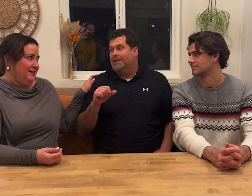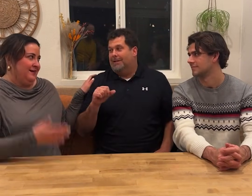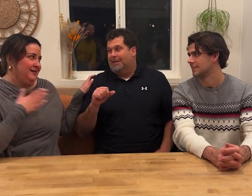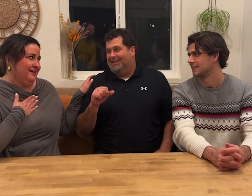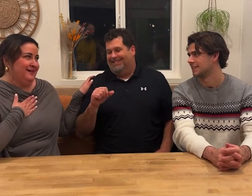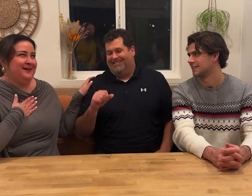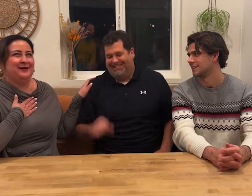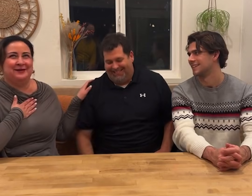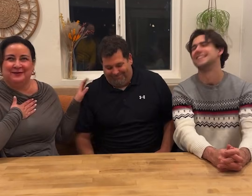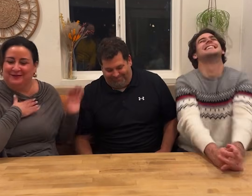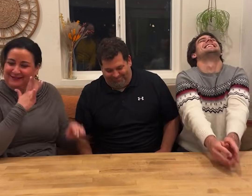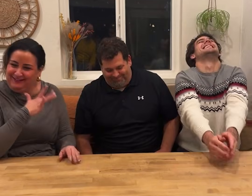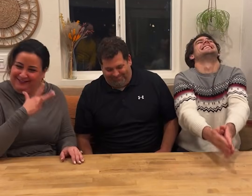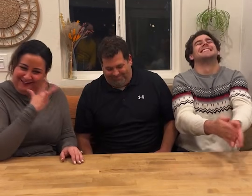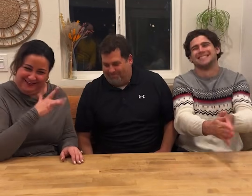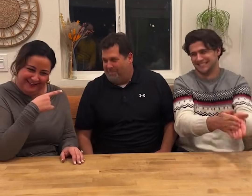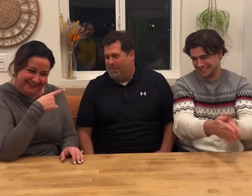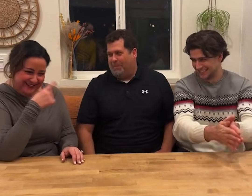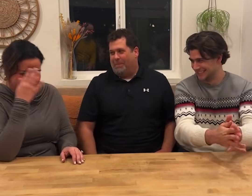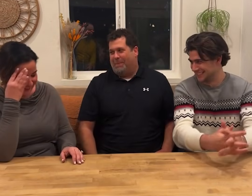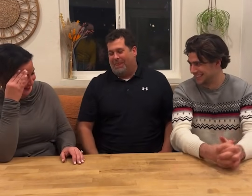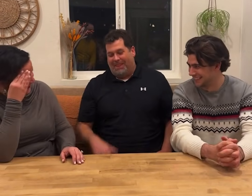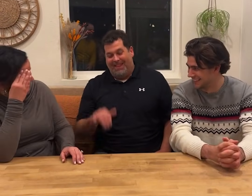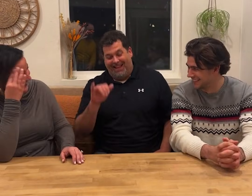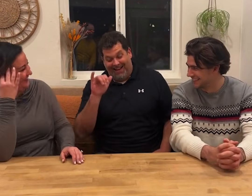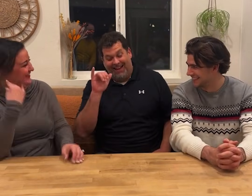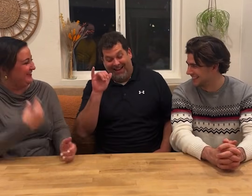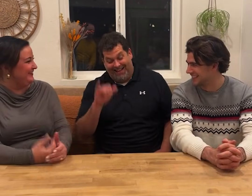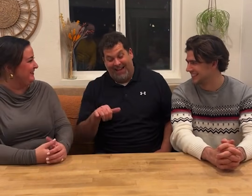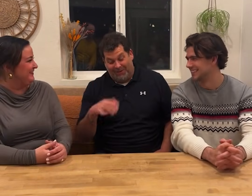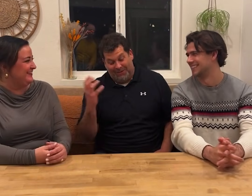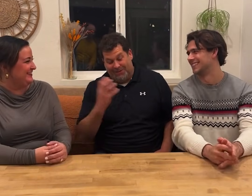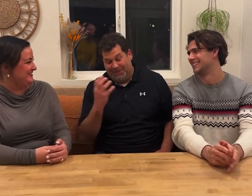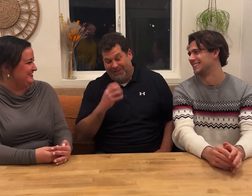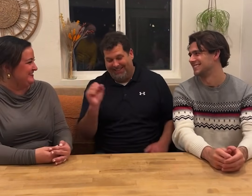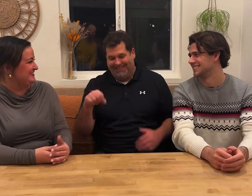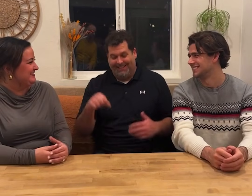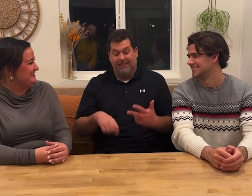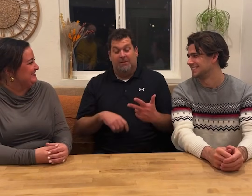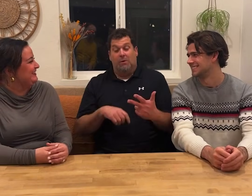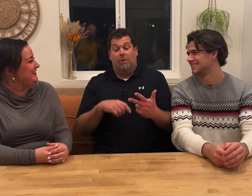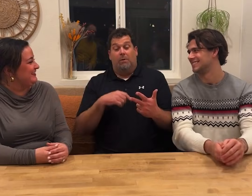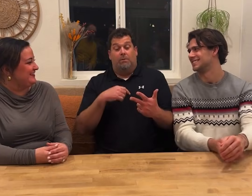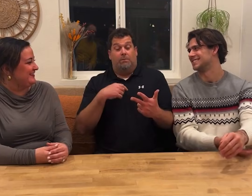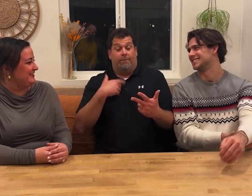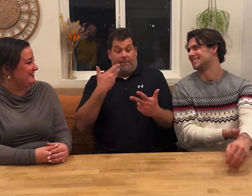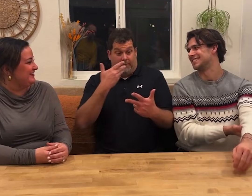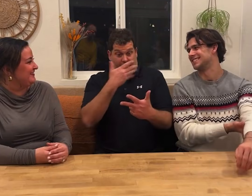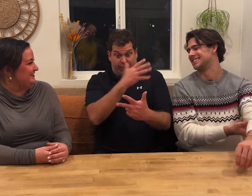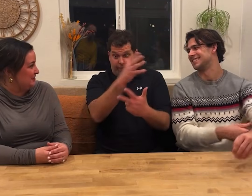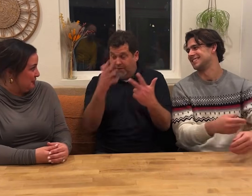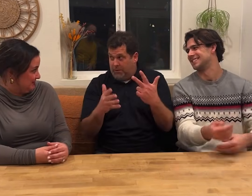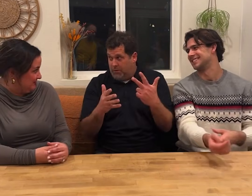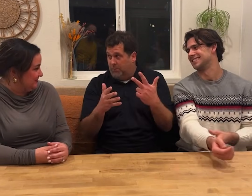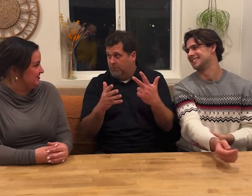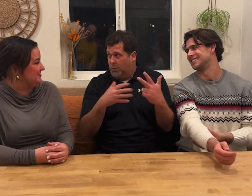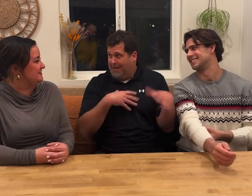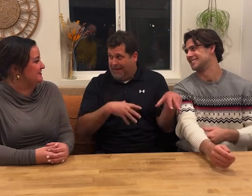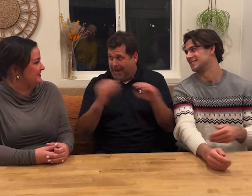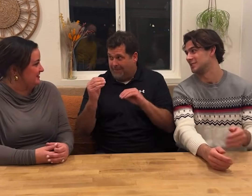Oh my, you poor thing, Rob. It was quite the ordeal.